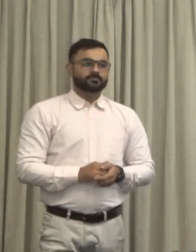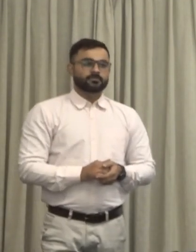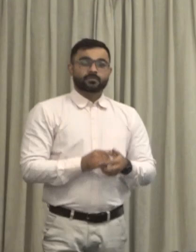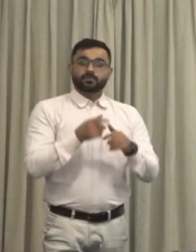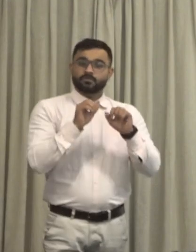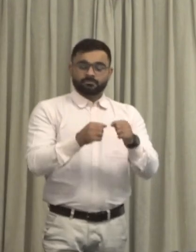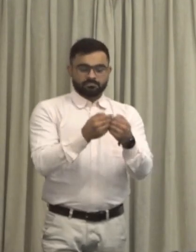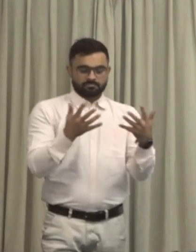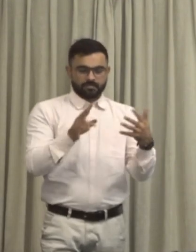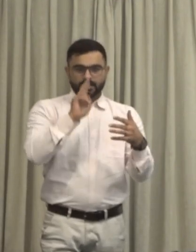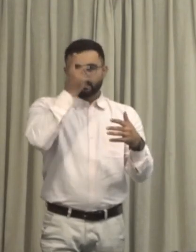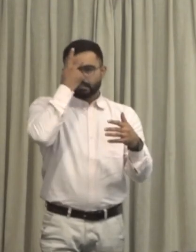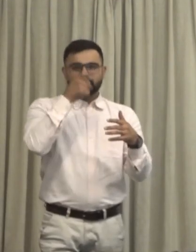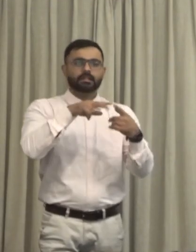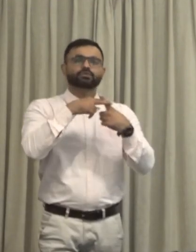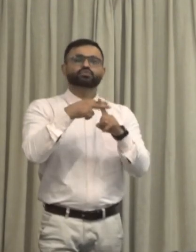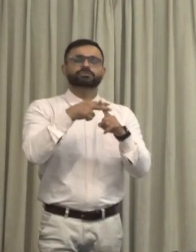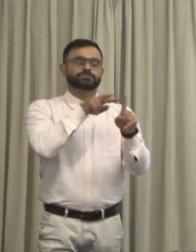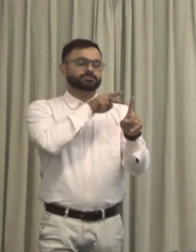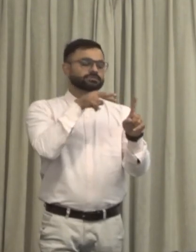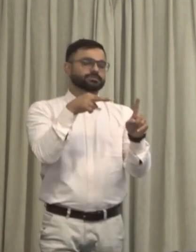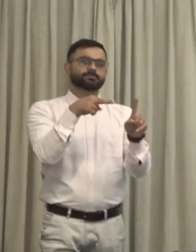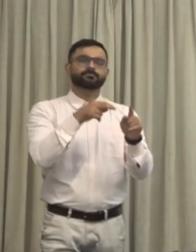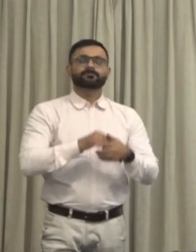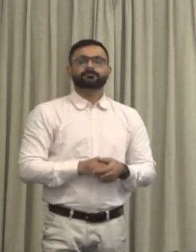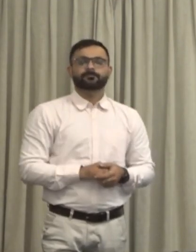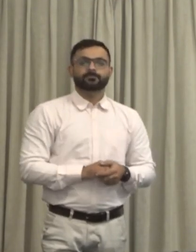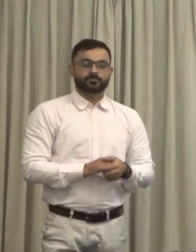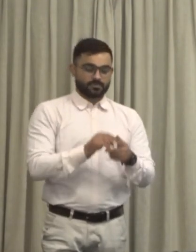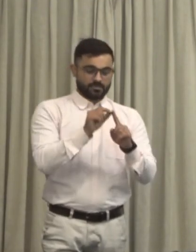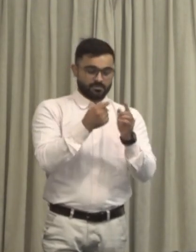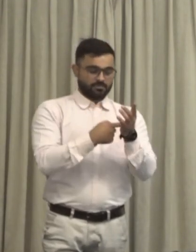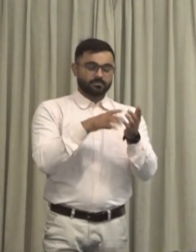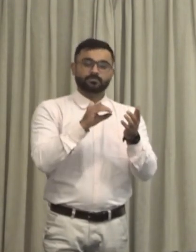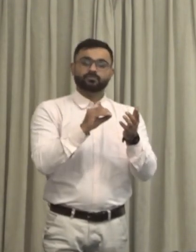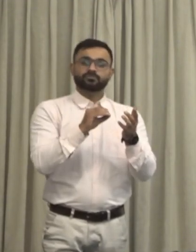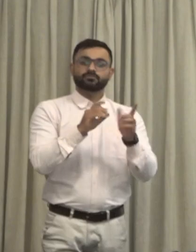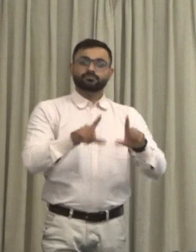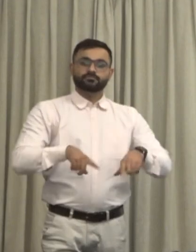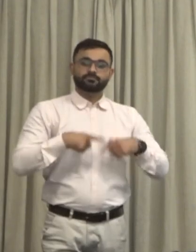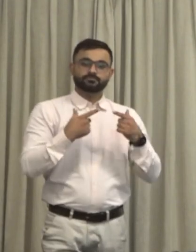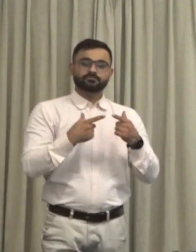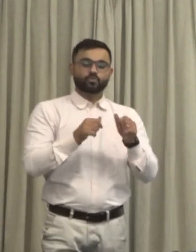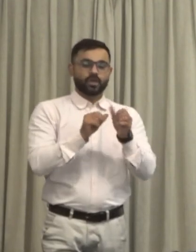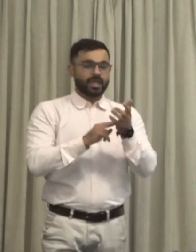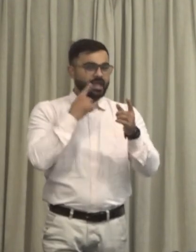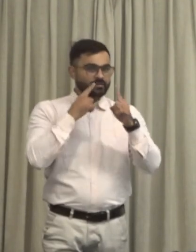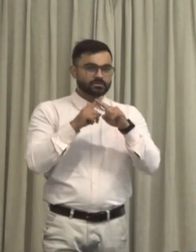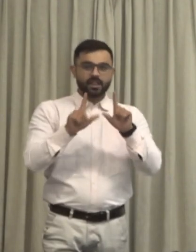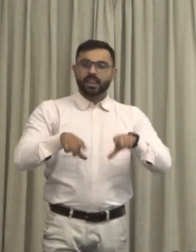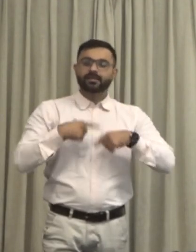So there are misunderstandings at two levels. The pro-life, anti-life issue,